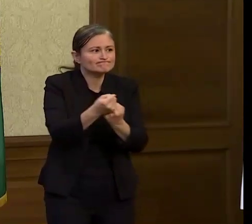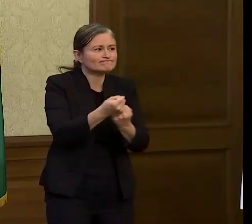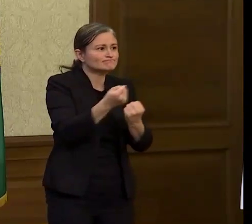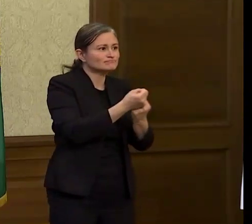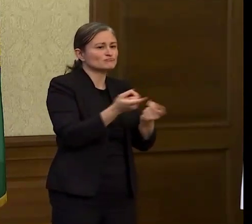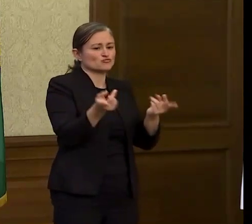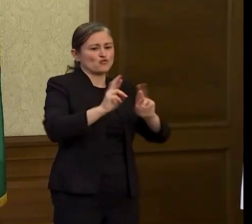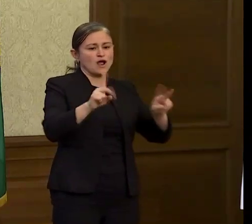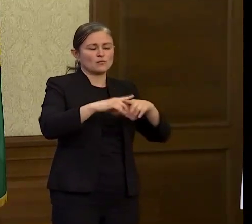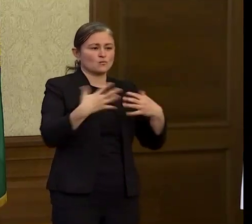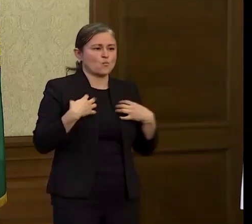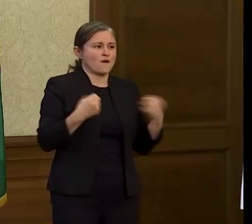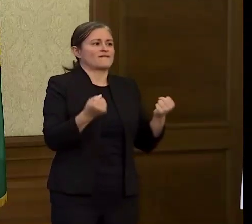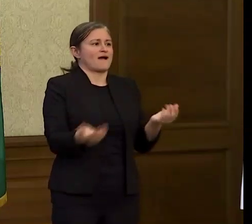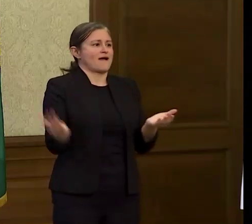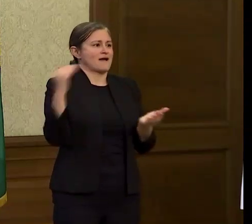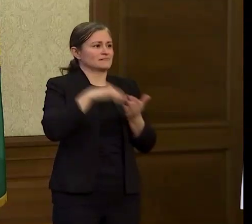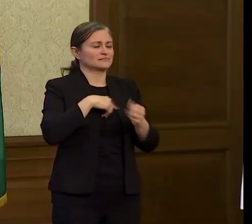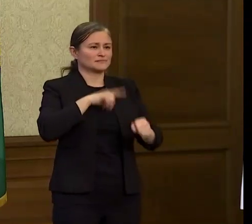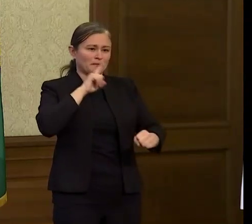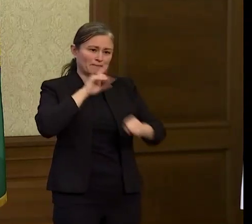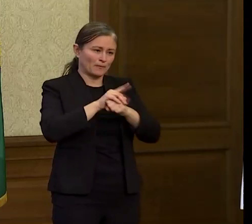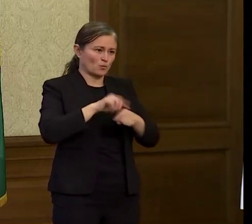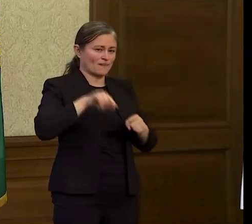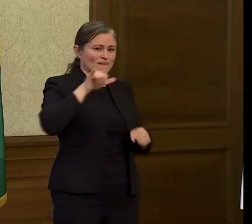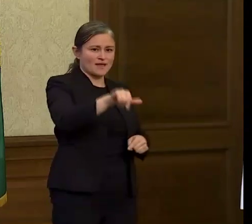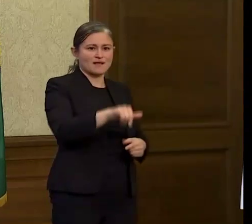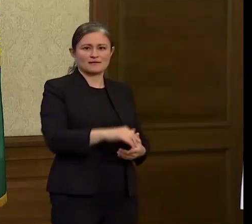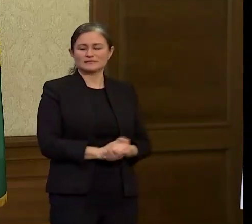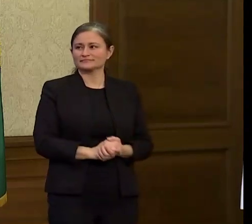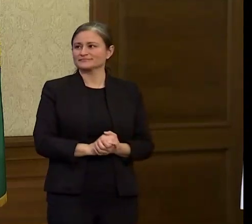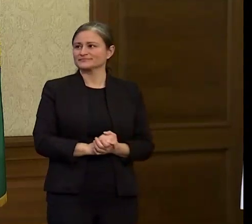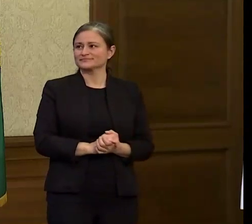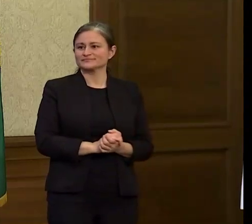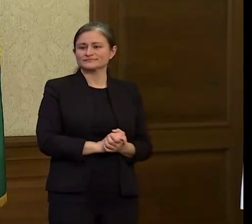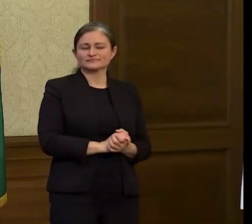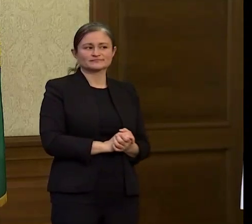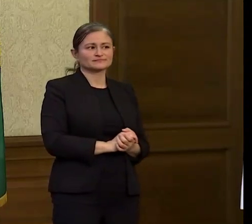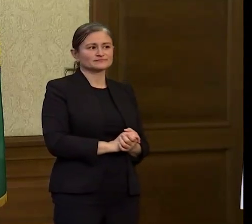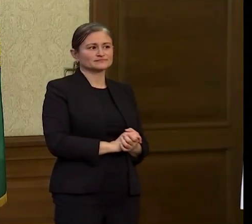doing. Next, we're going to Casey with Crown TV.